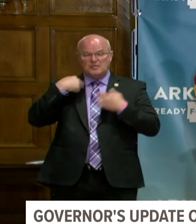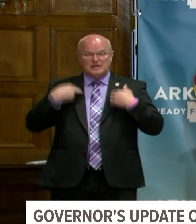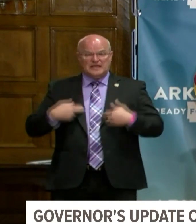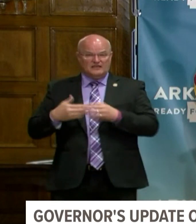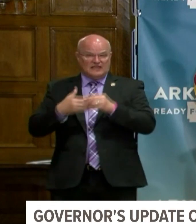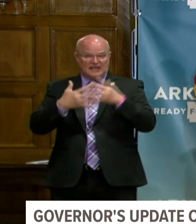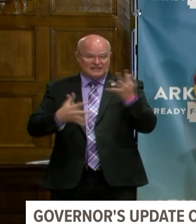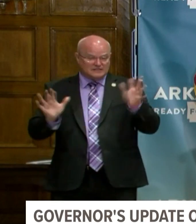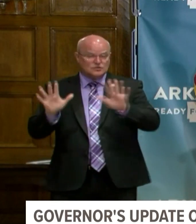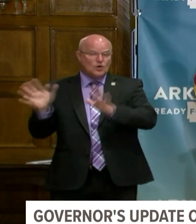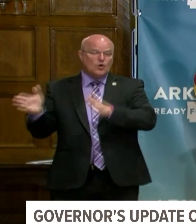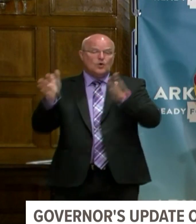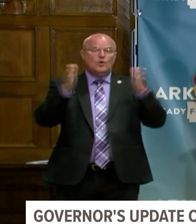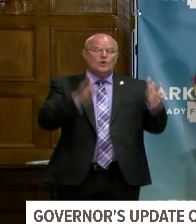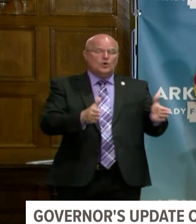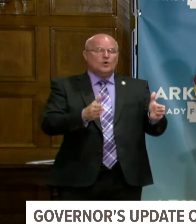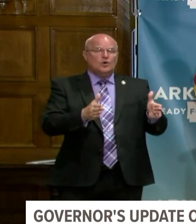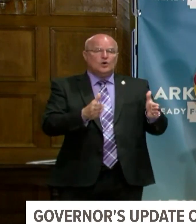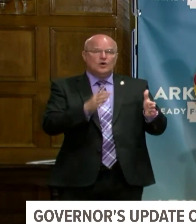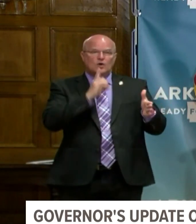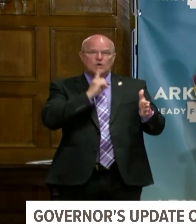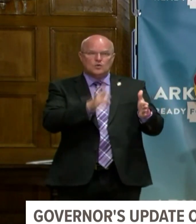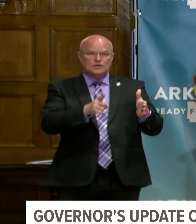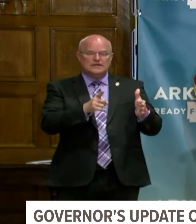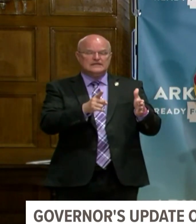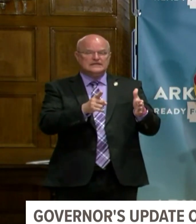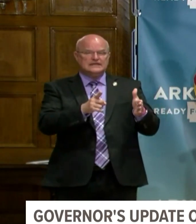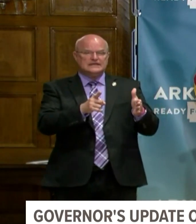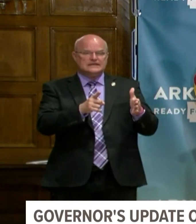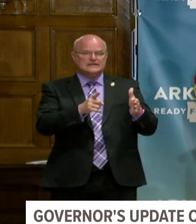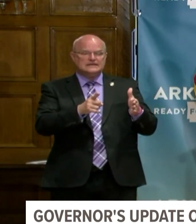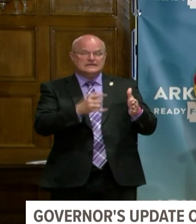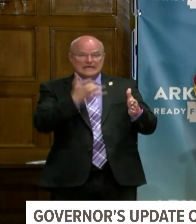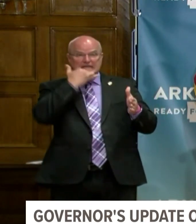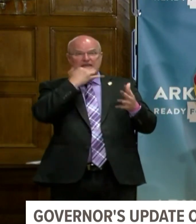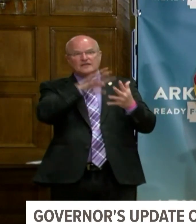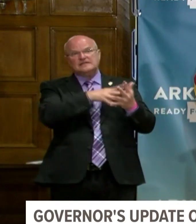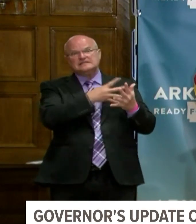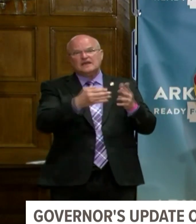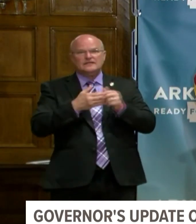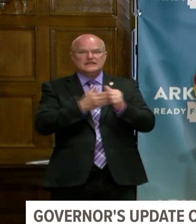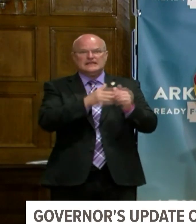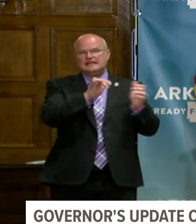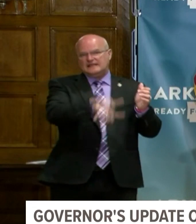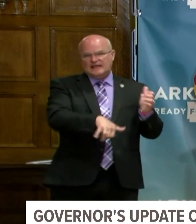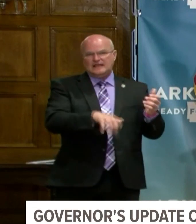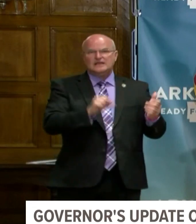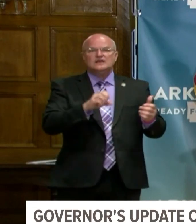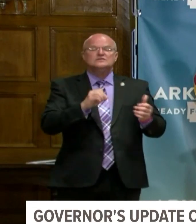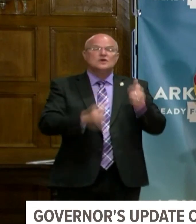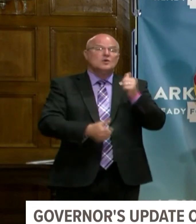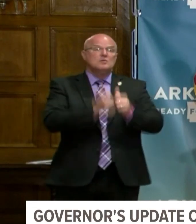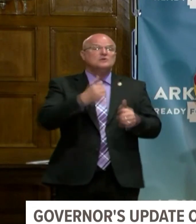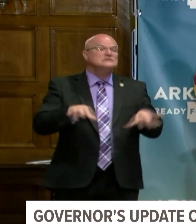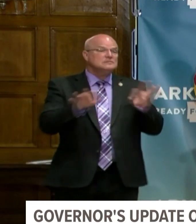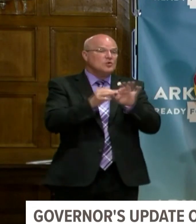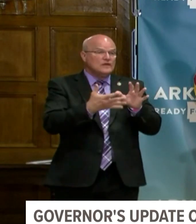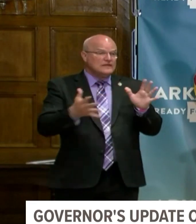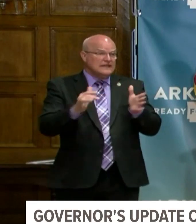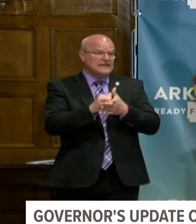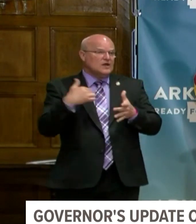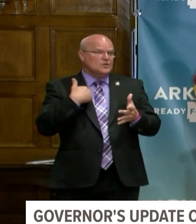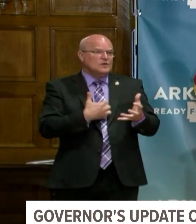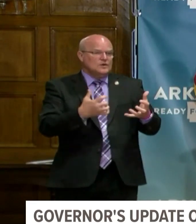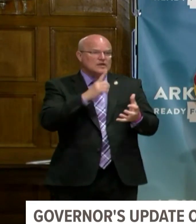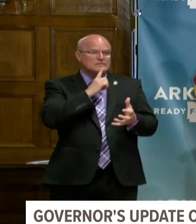health guidelines, or whether there was simply an error in the scheduling that led to that. And so the most important thing is